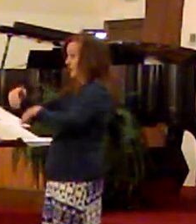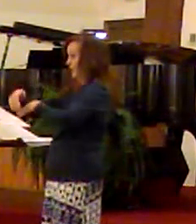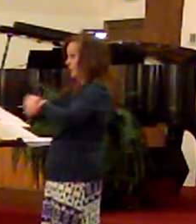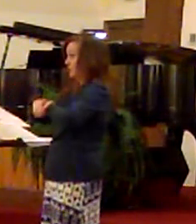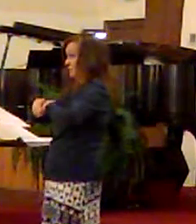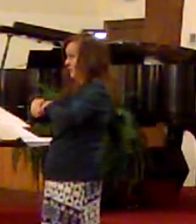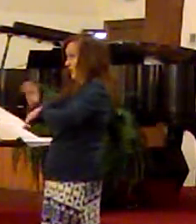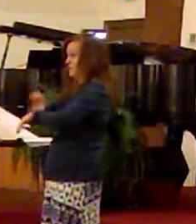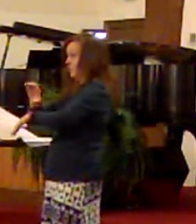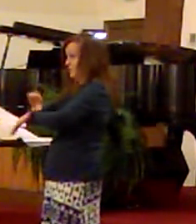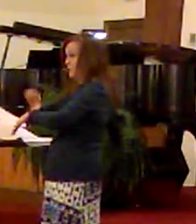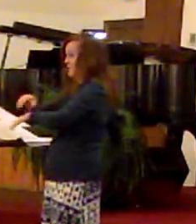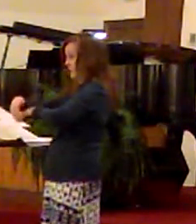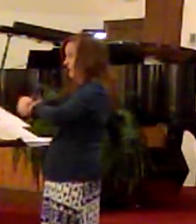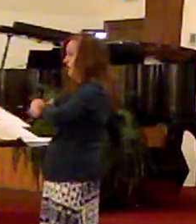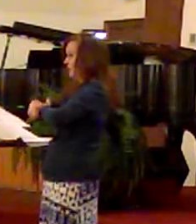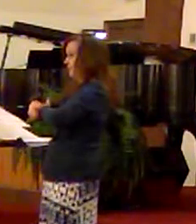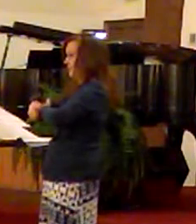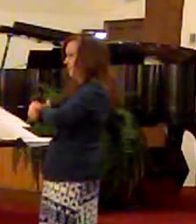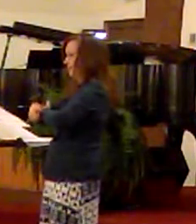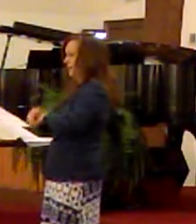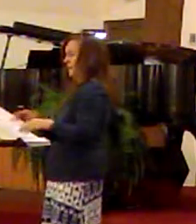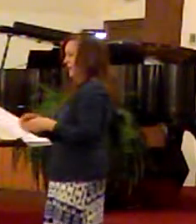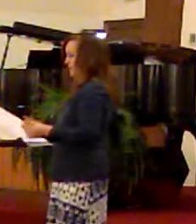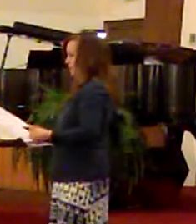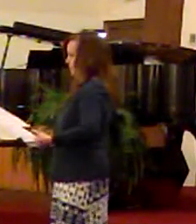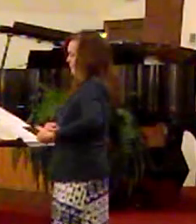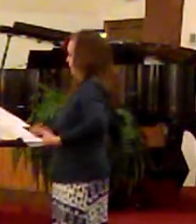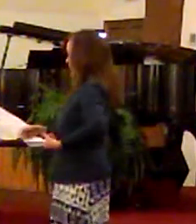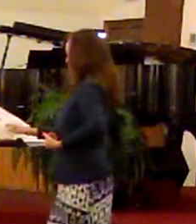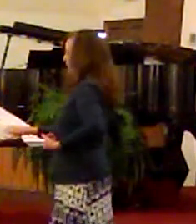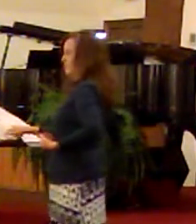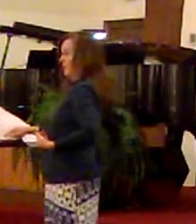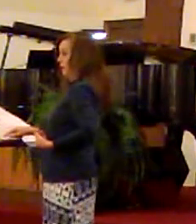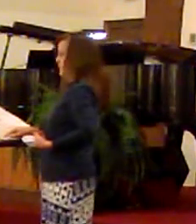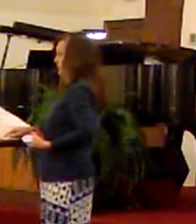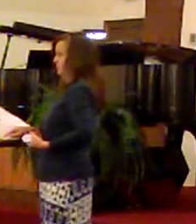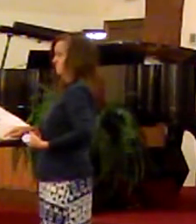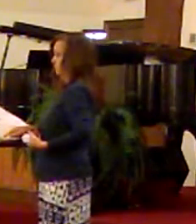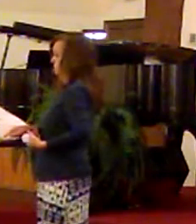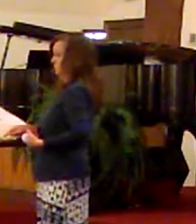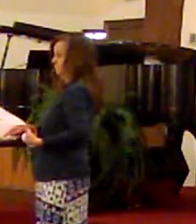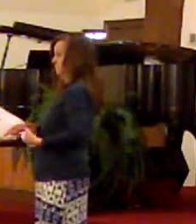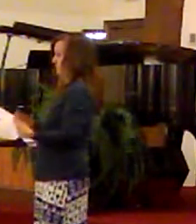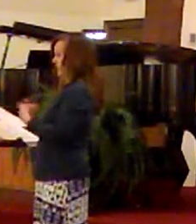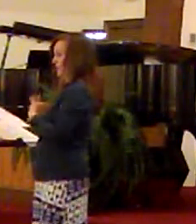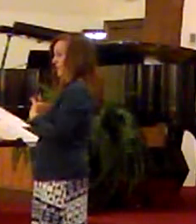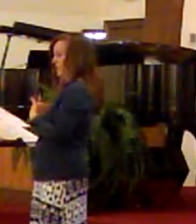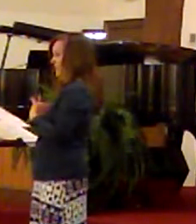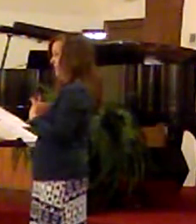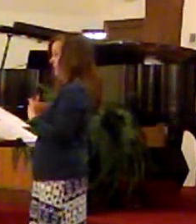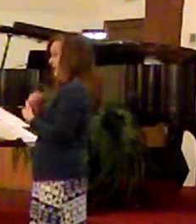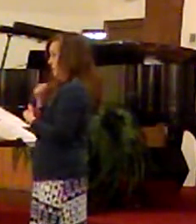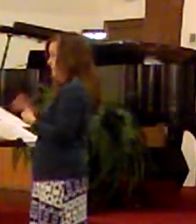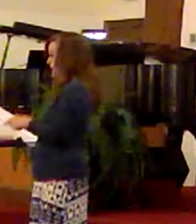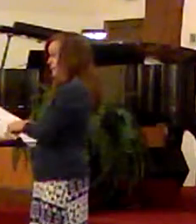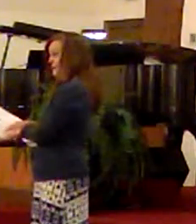that many of them, they don't carry Bibles. They don't have Bibles. In fact, they're encouraged not to have